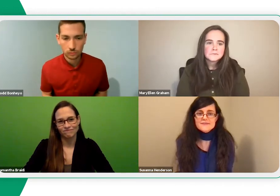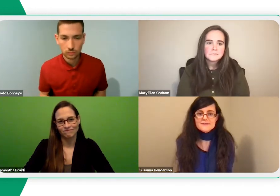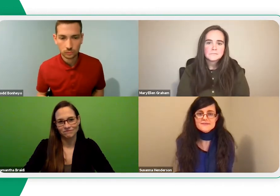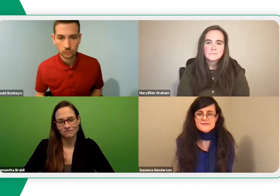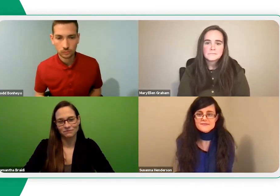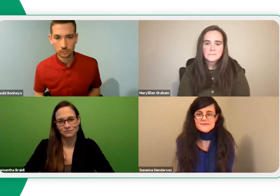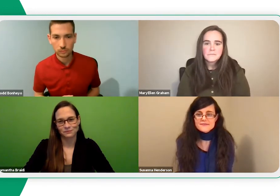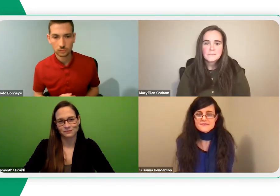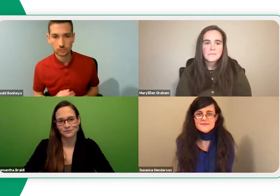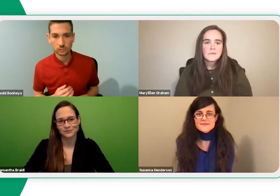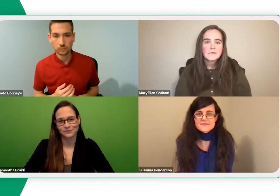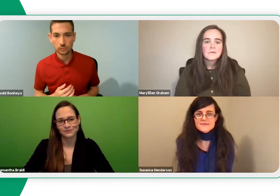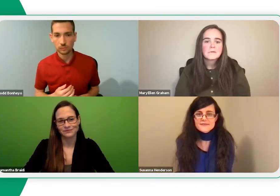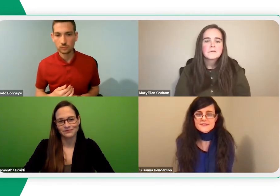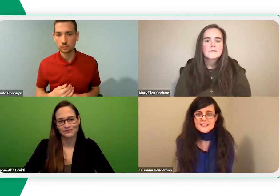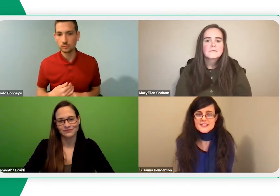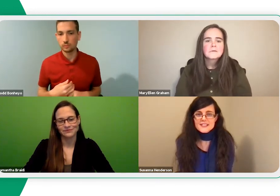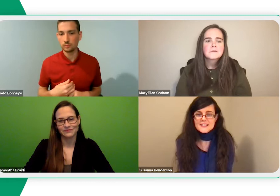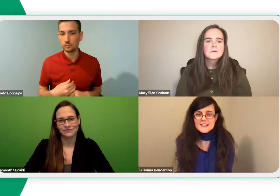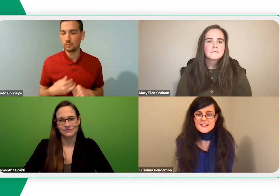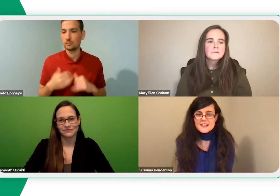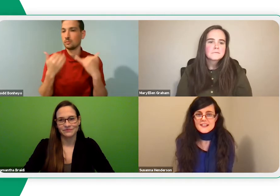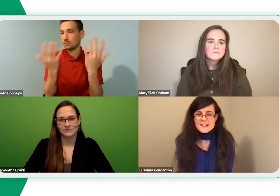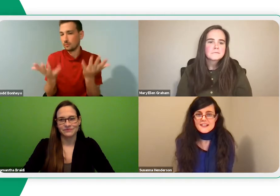to our next question.